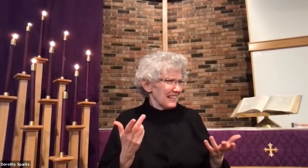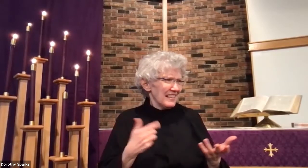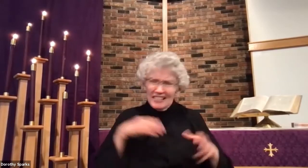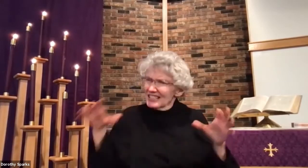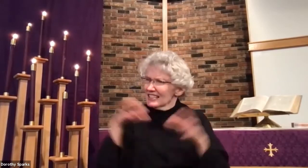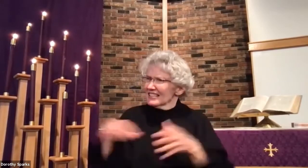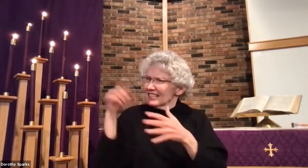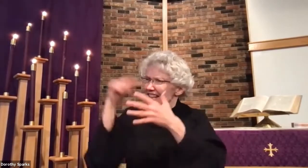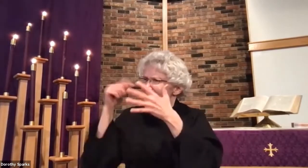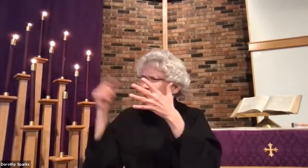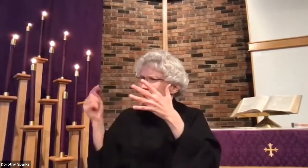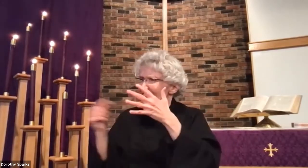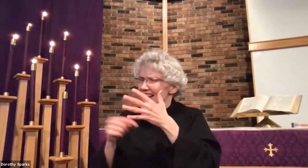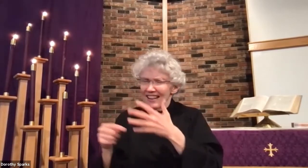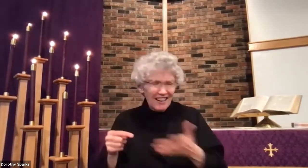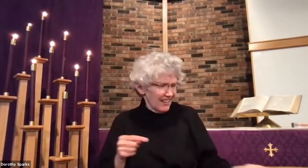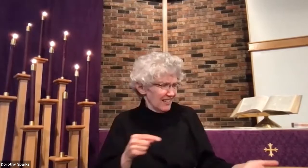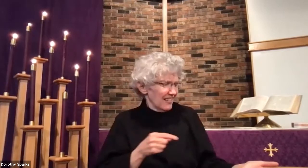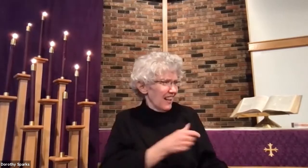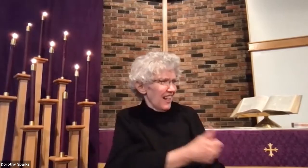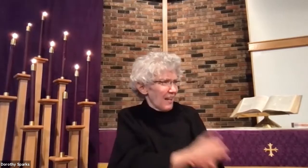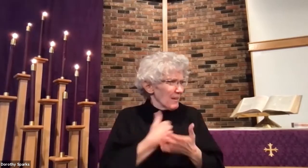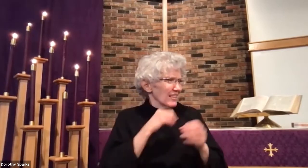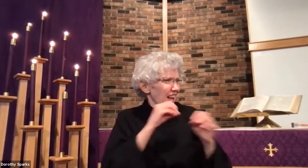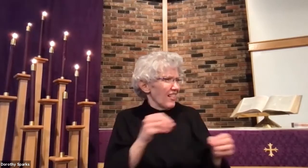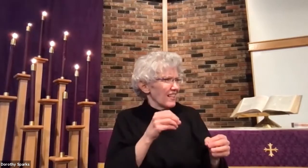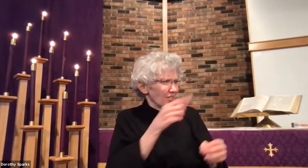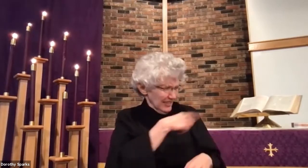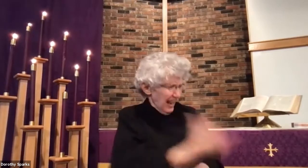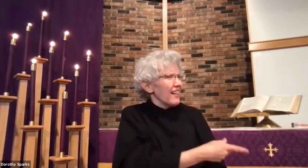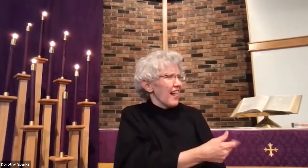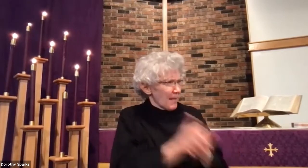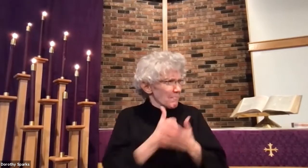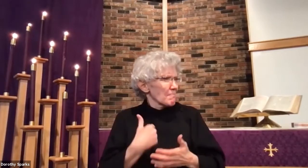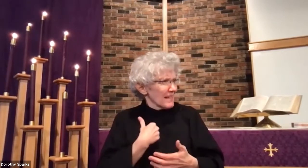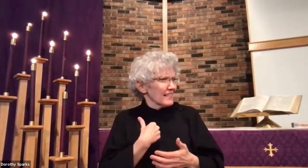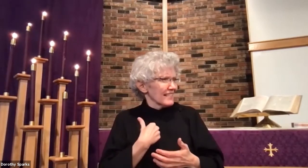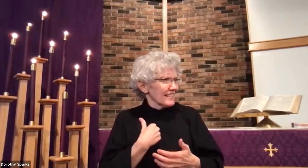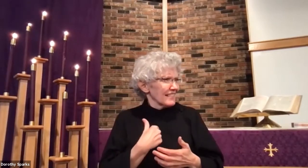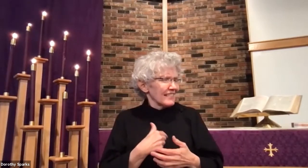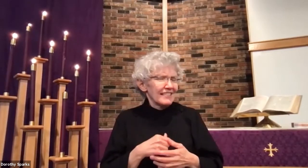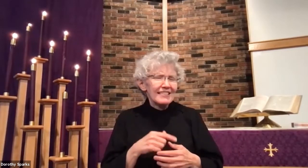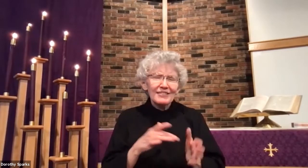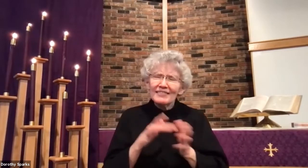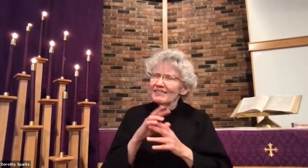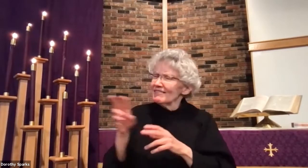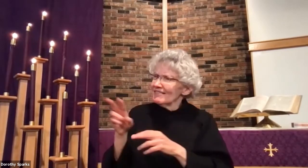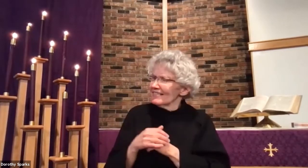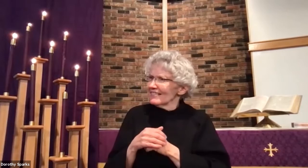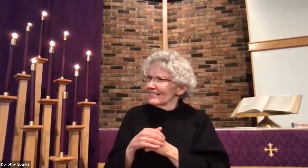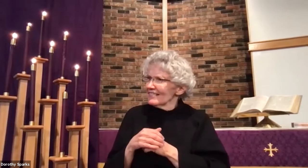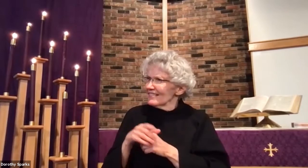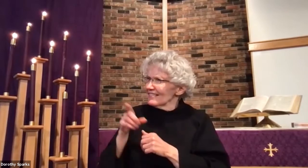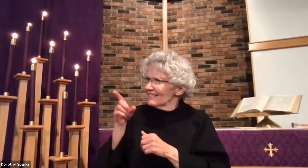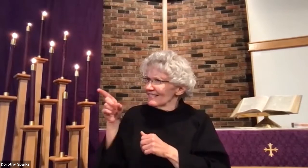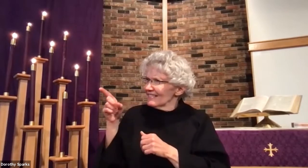sister named Mary. Mary was sitting at Jesus' feet and listening to Jesus. Martha was busy doing all the